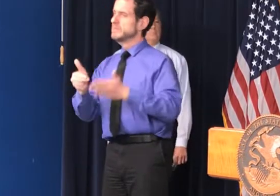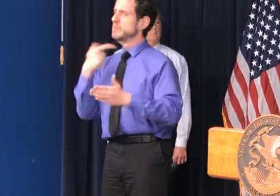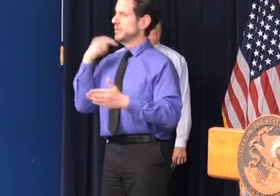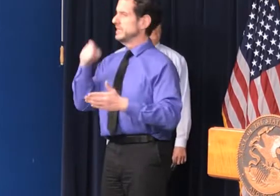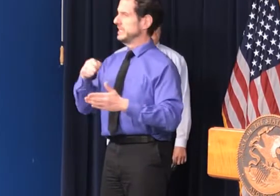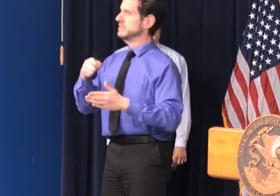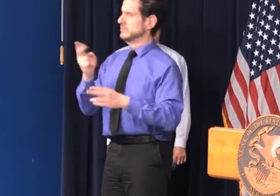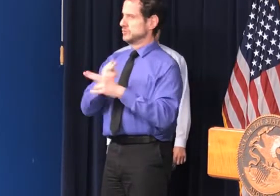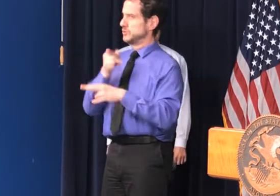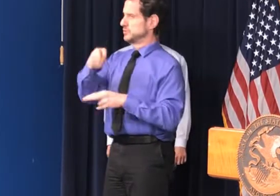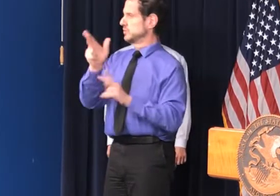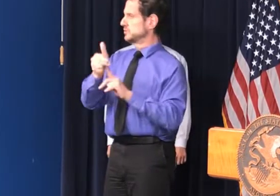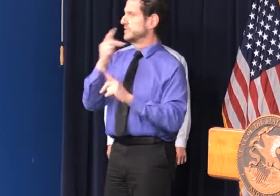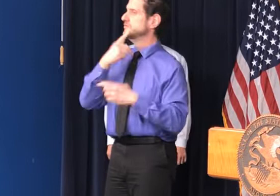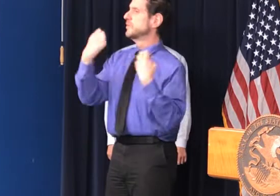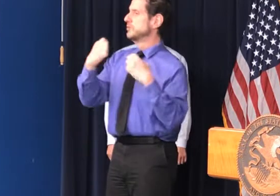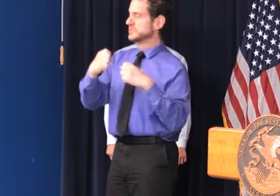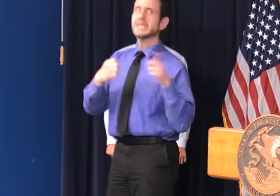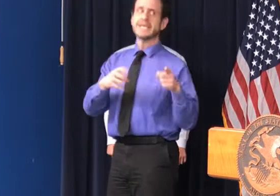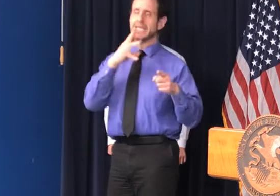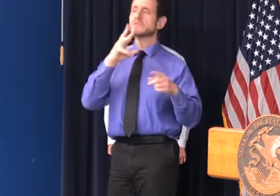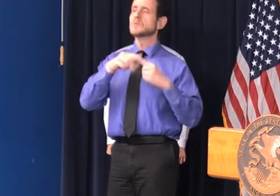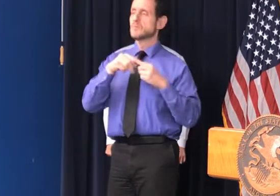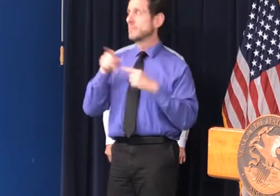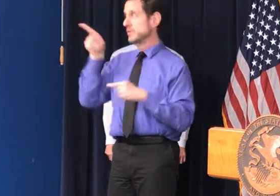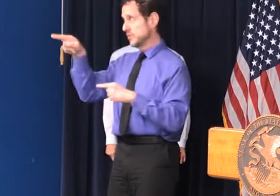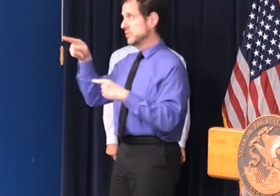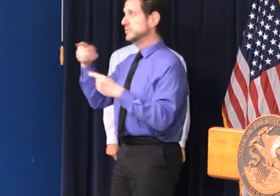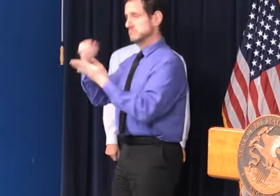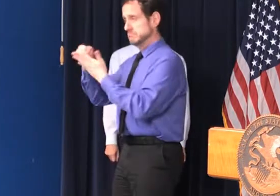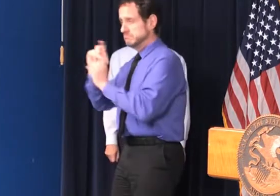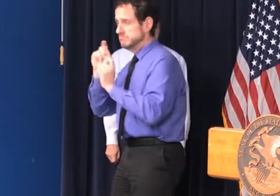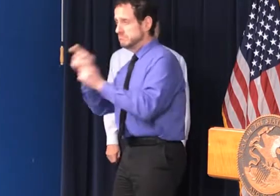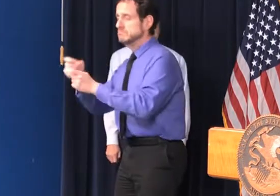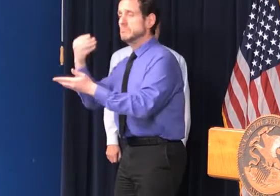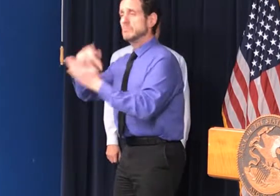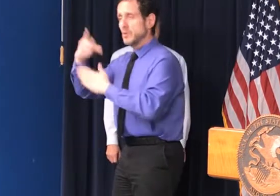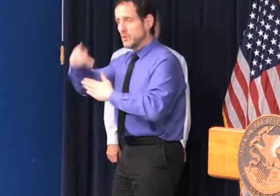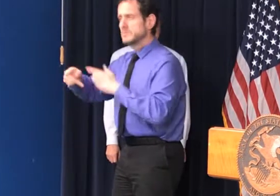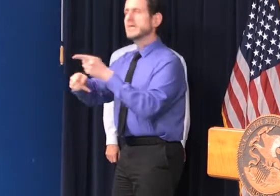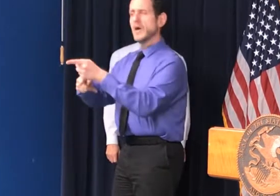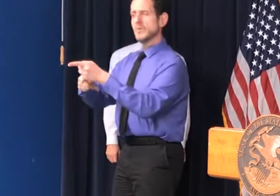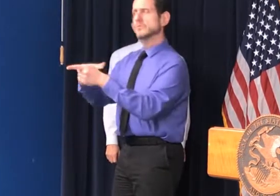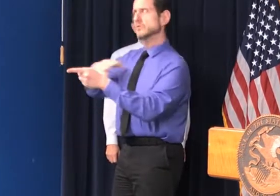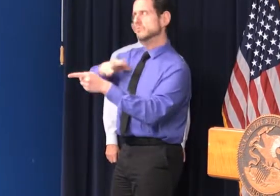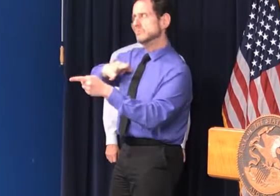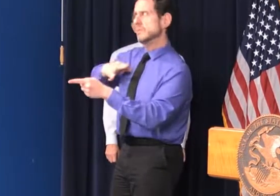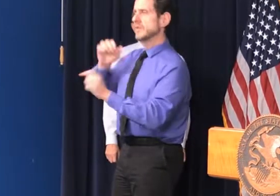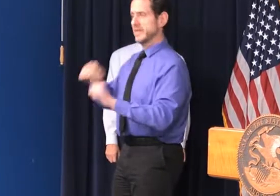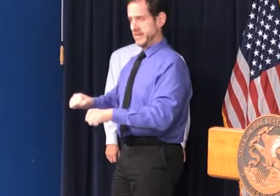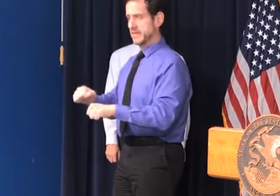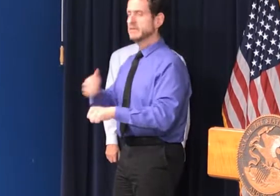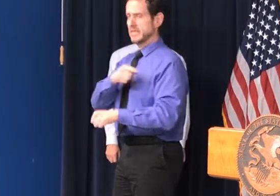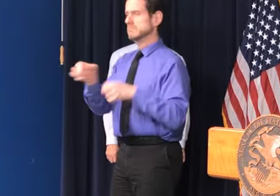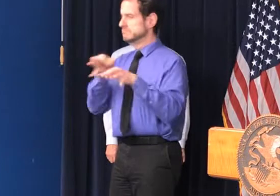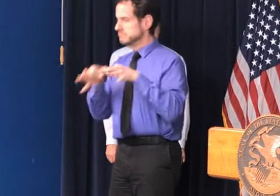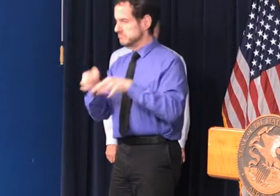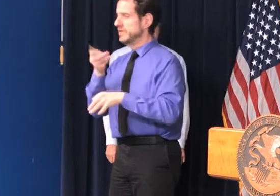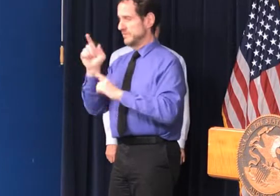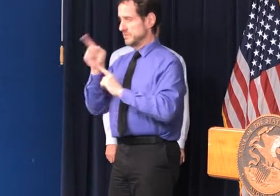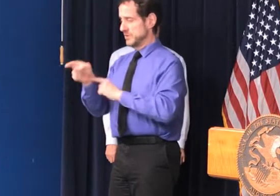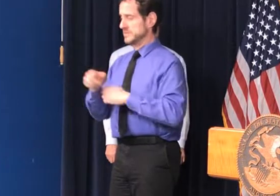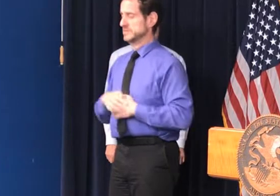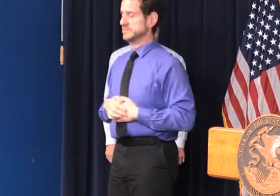will talk more about the importance of these programs and how you can become eligible or apply for them in just a few moments.